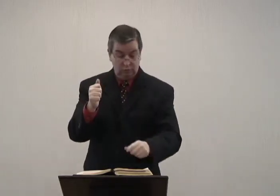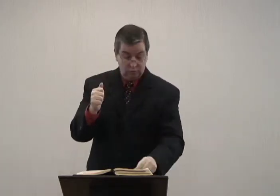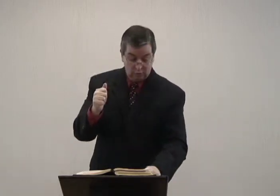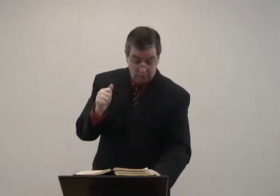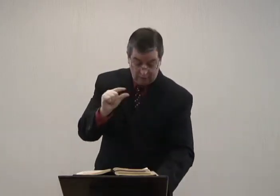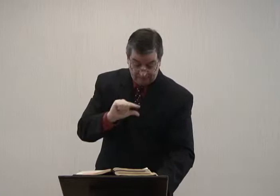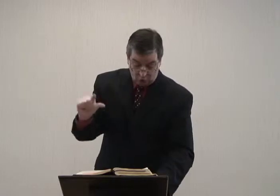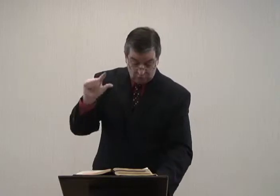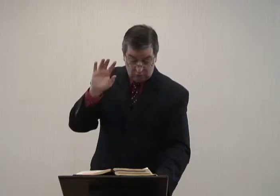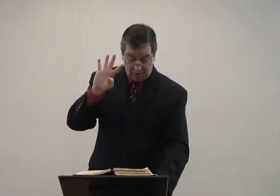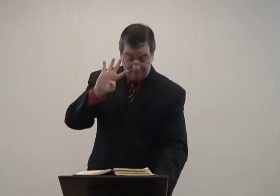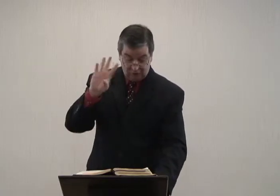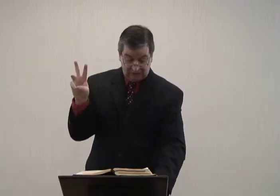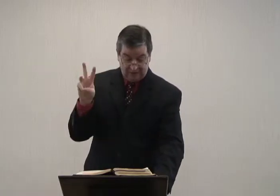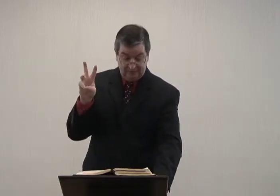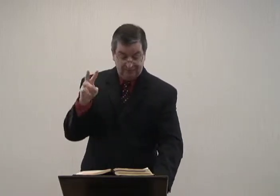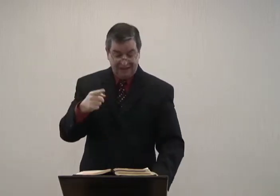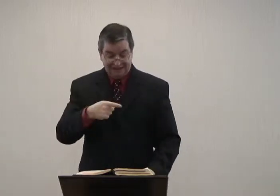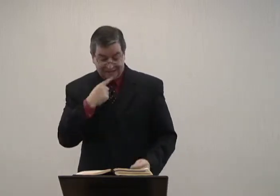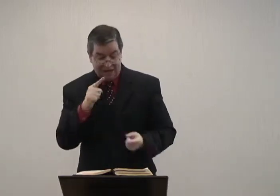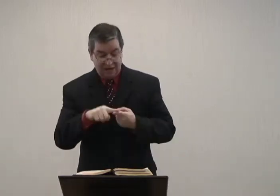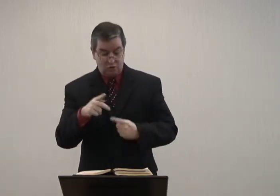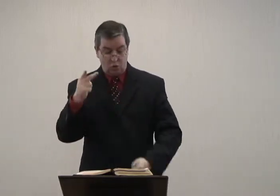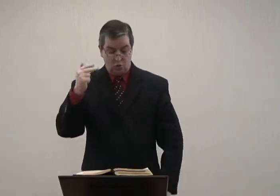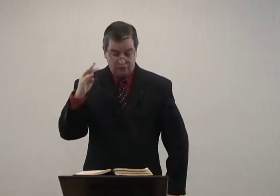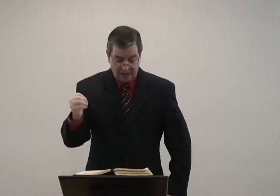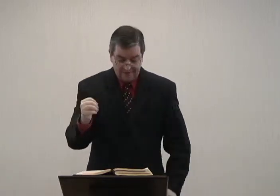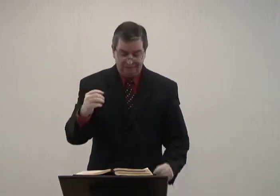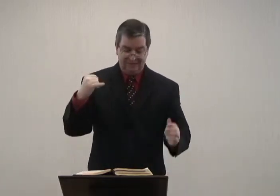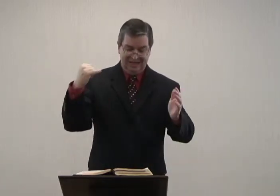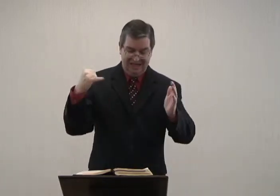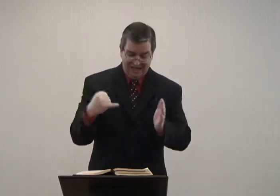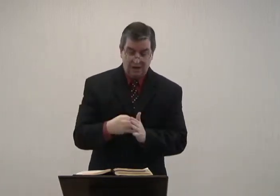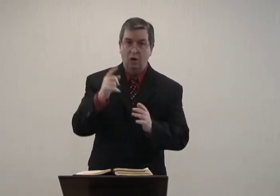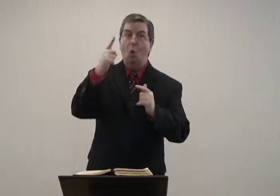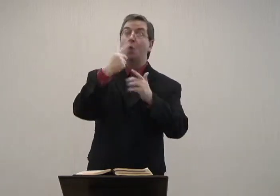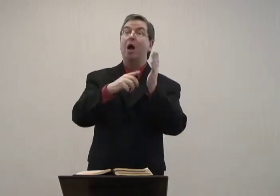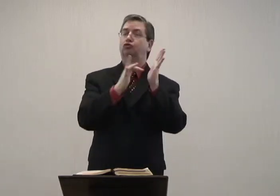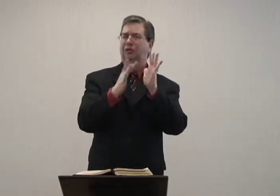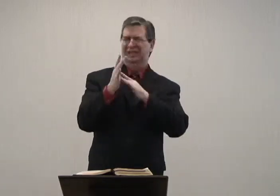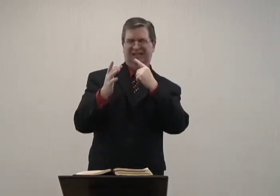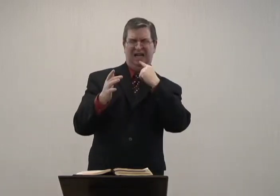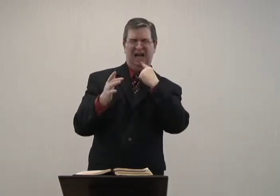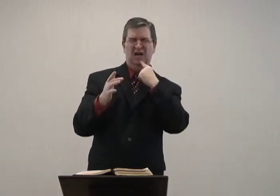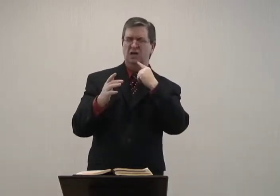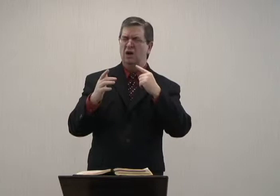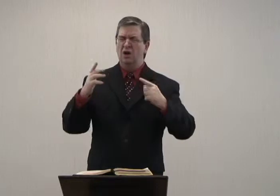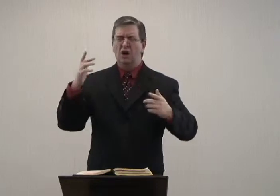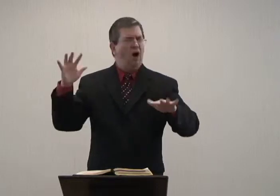So in verse 46, it says to them,